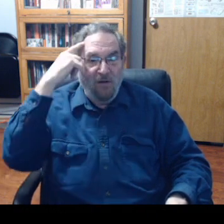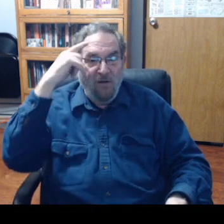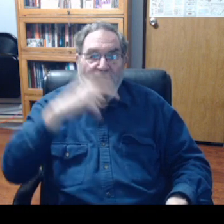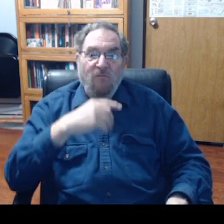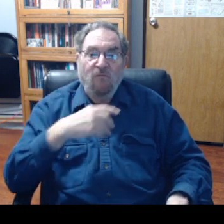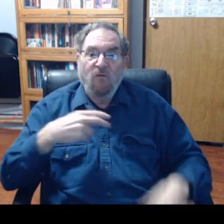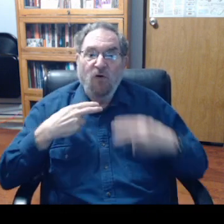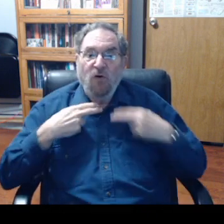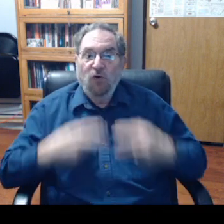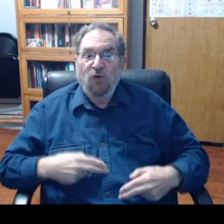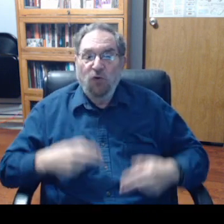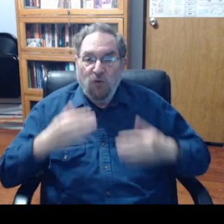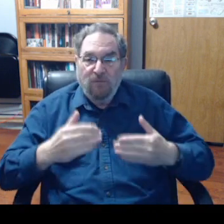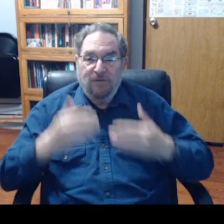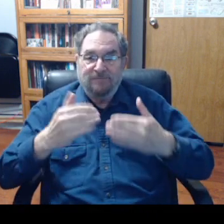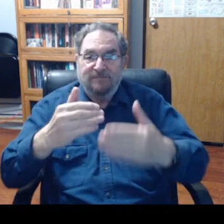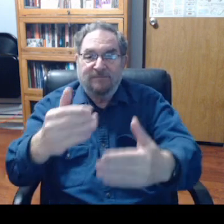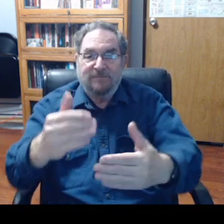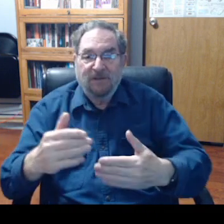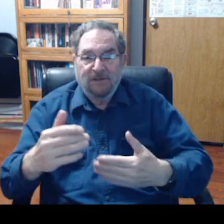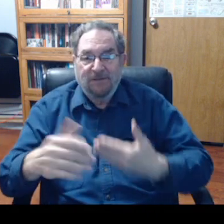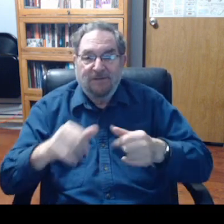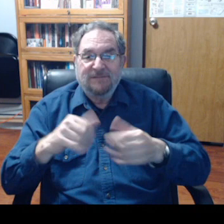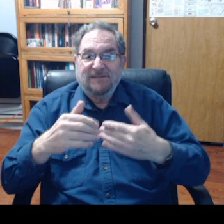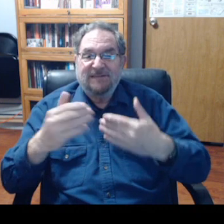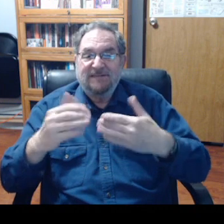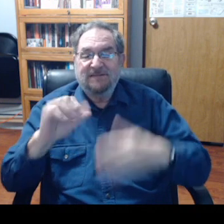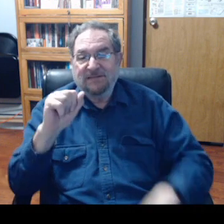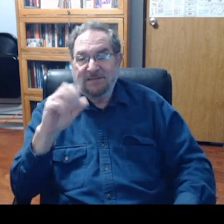woman for human.